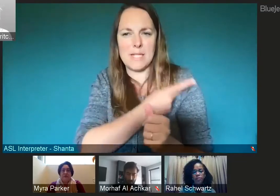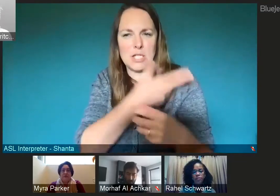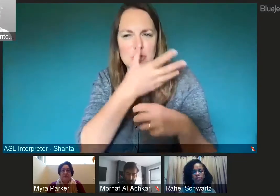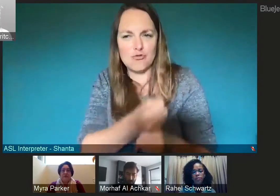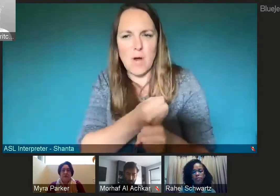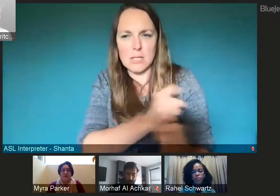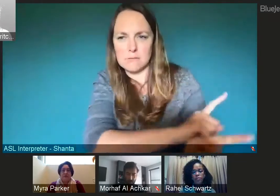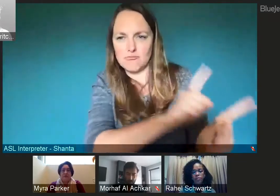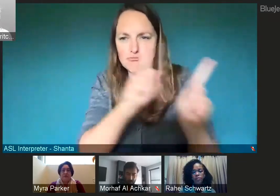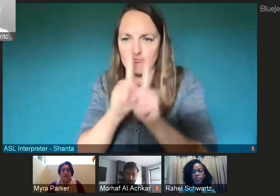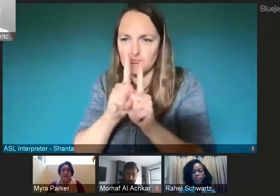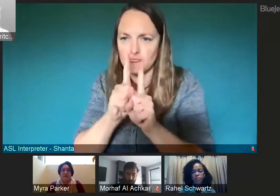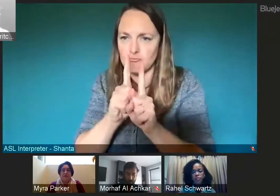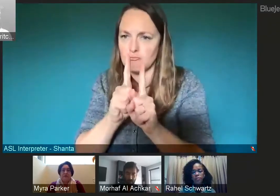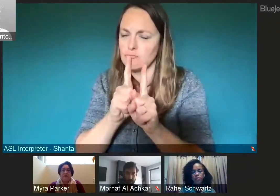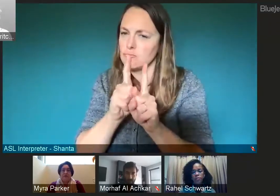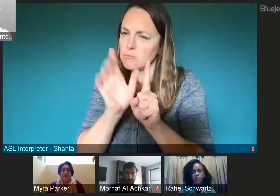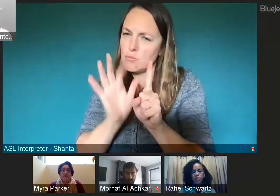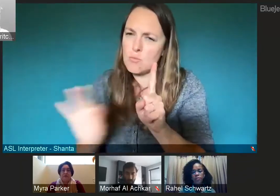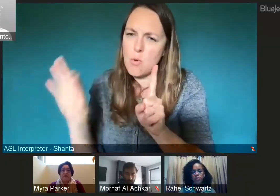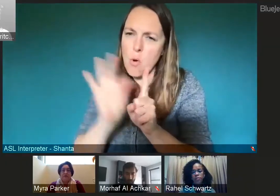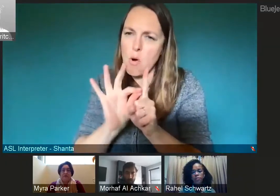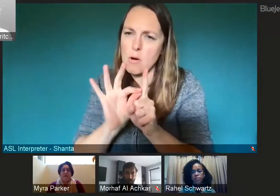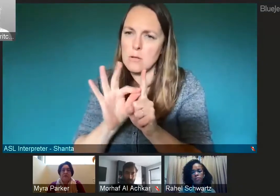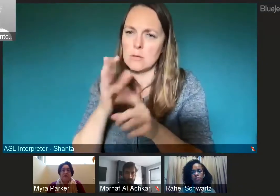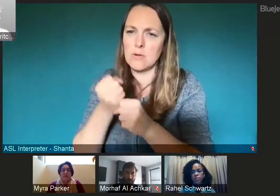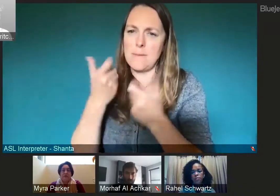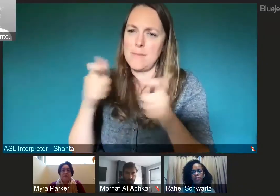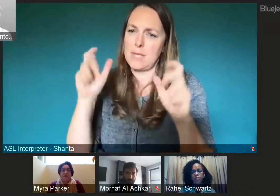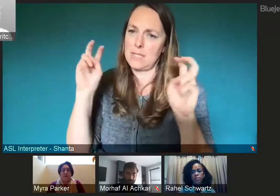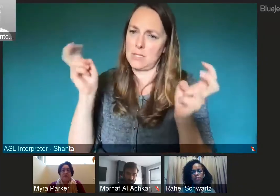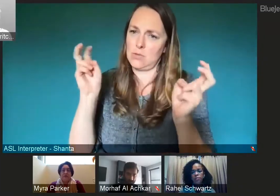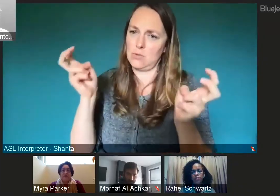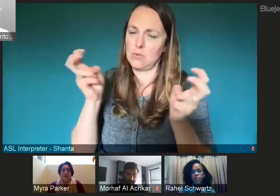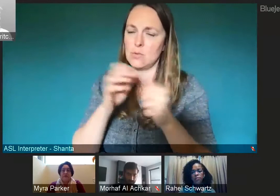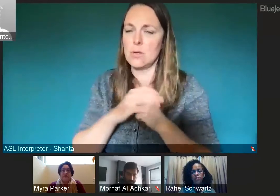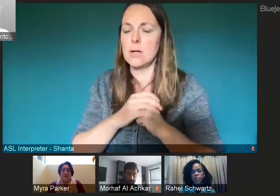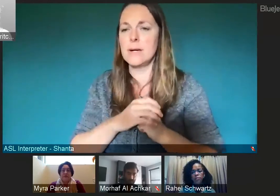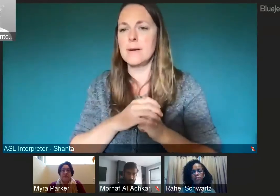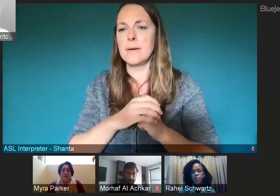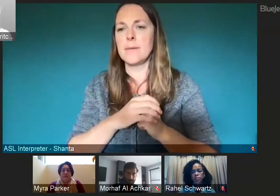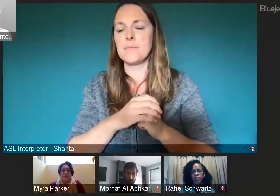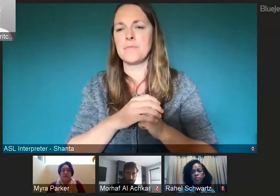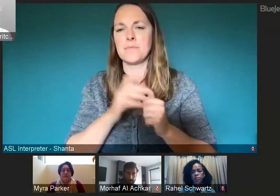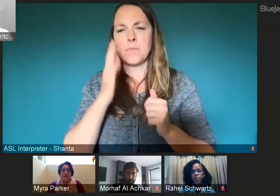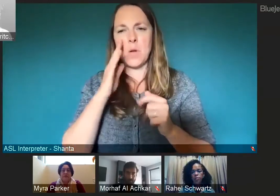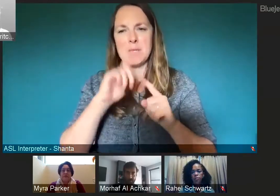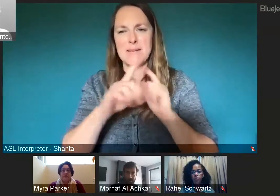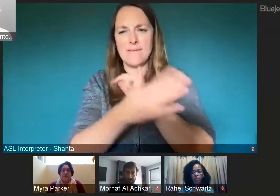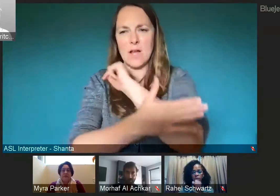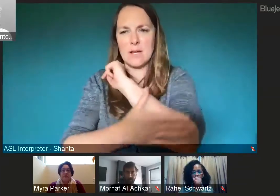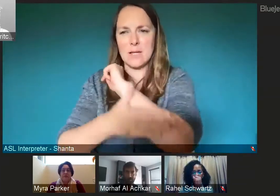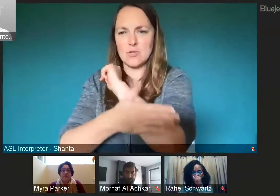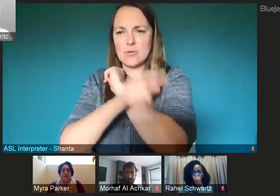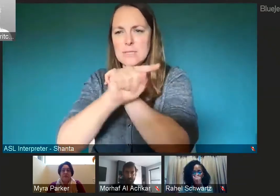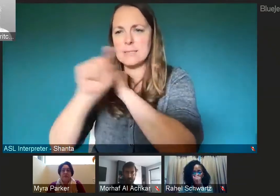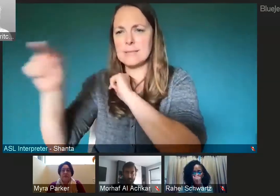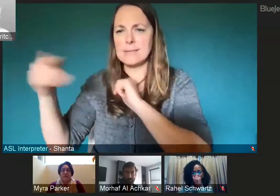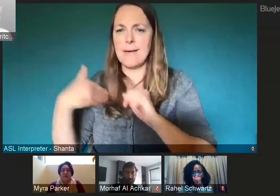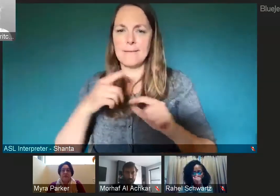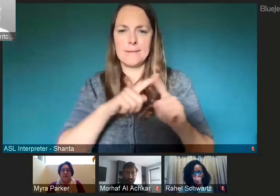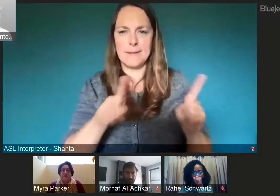patient. So trust is huge. How even different countries have different ways